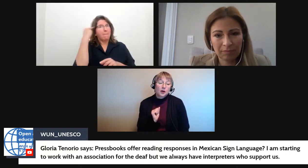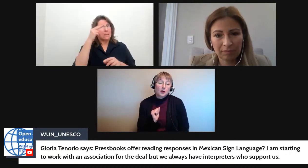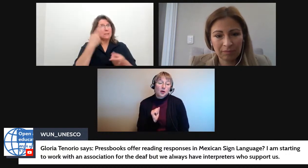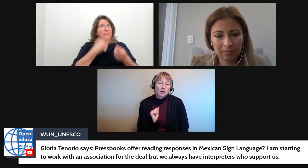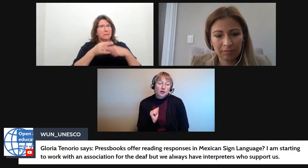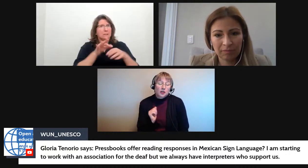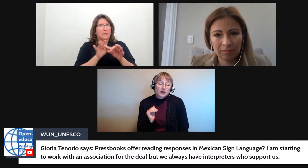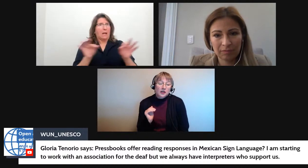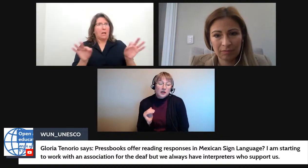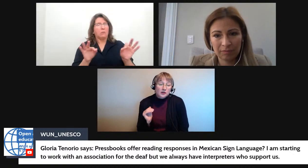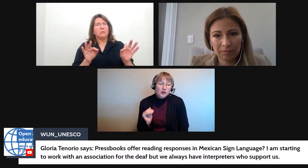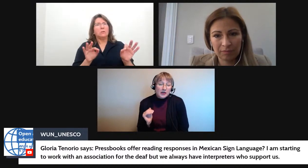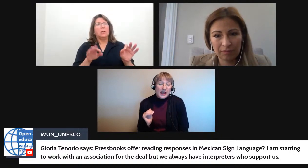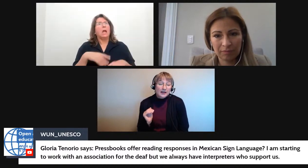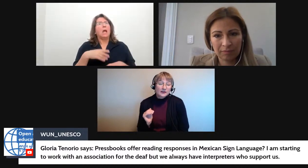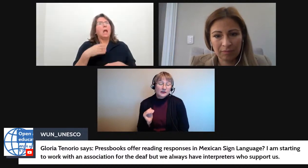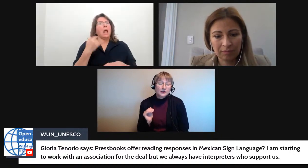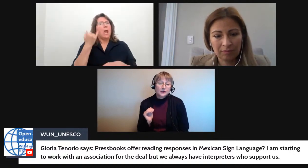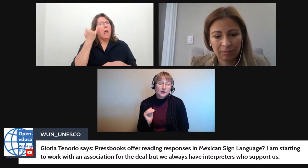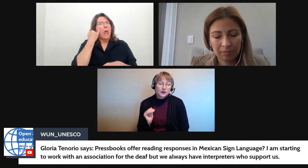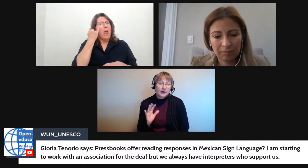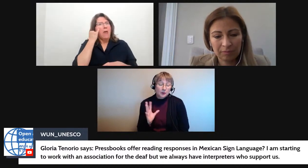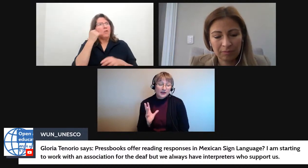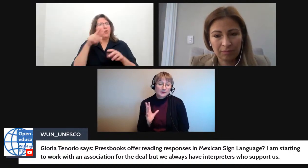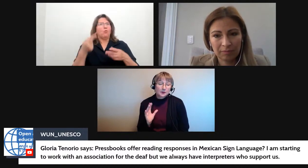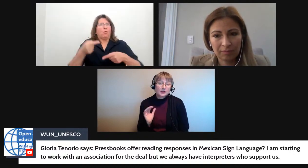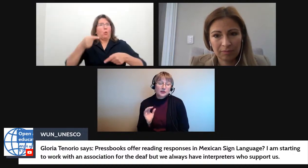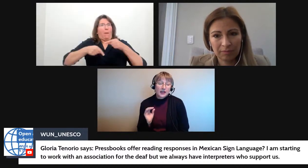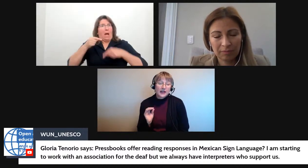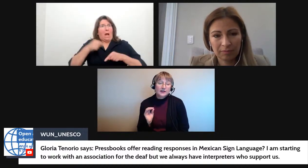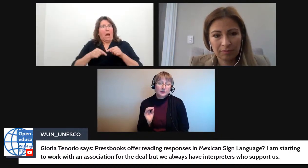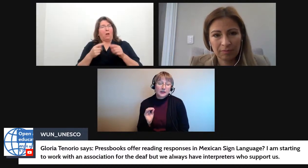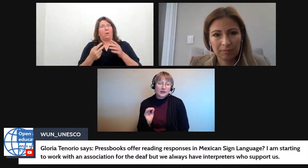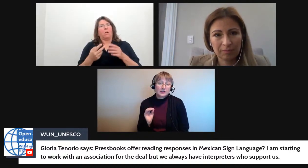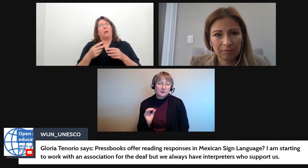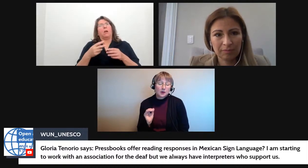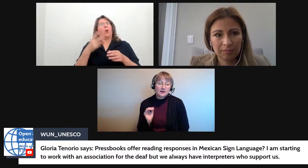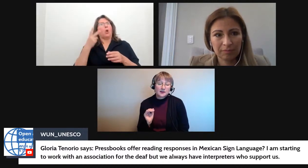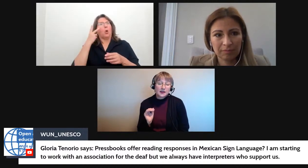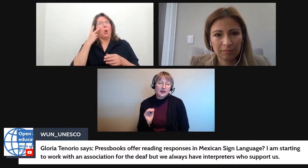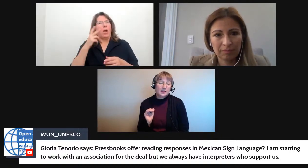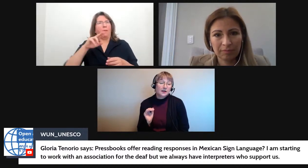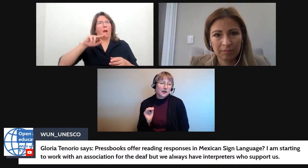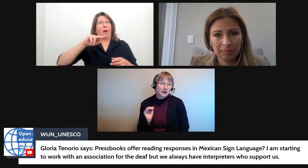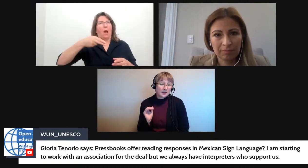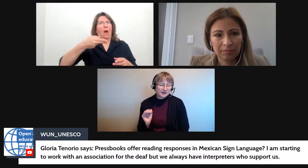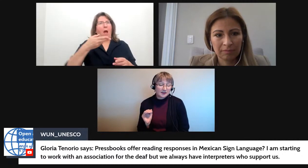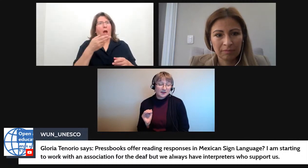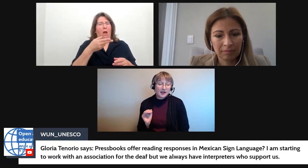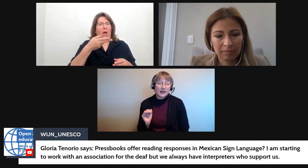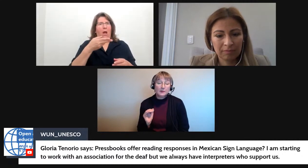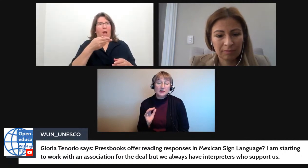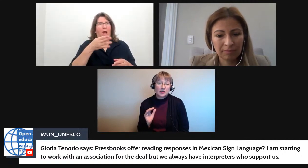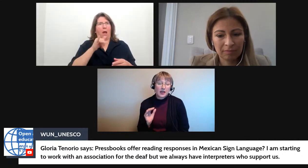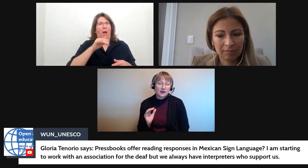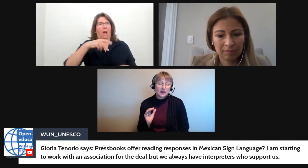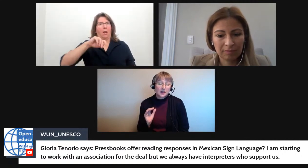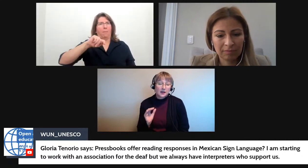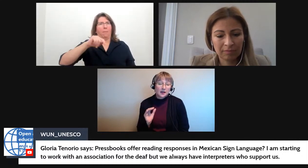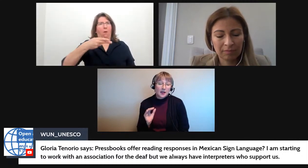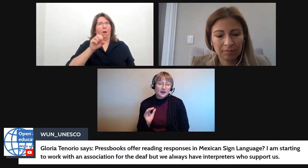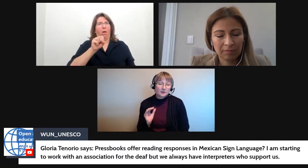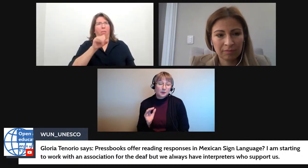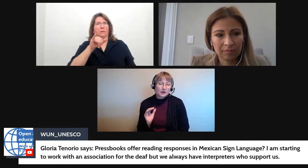So you can do in PressBooks, you can do reading responses in Mexican Sign Language